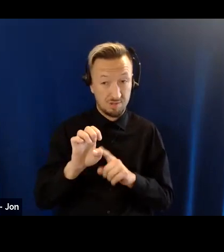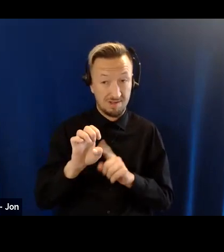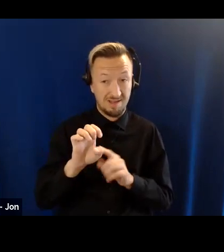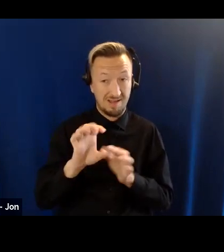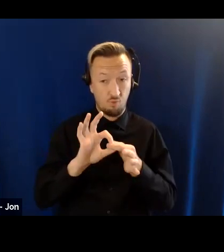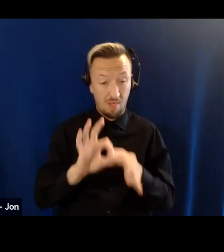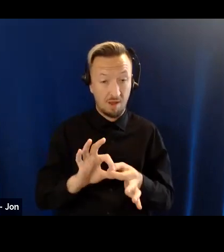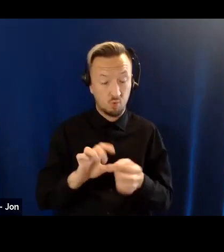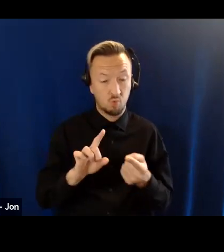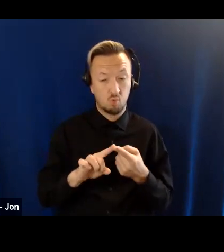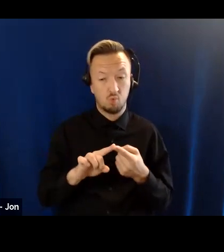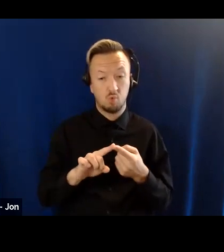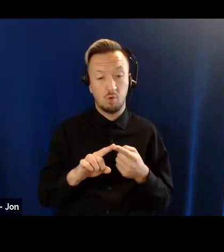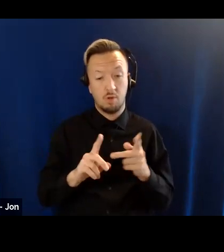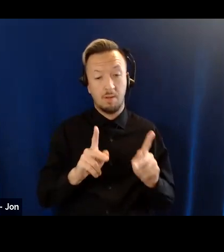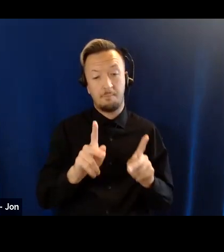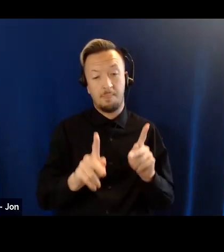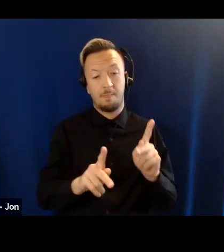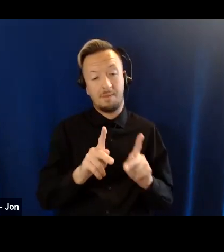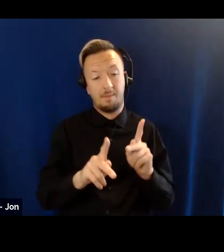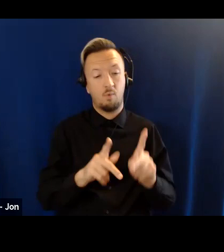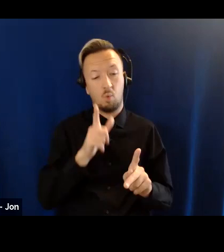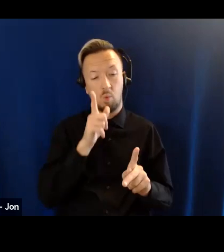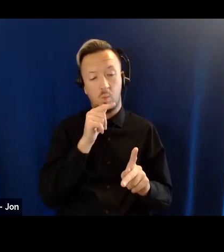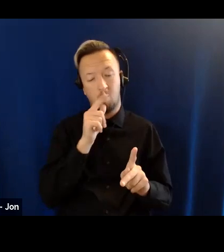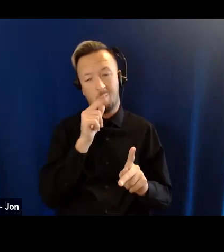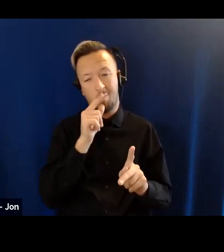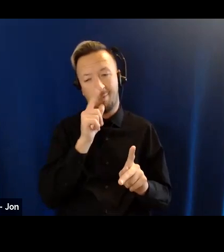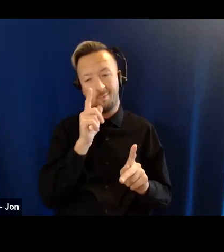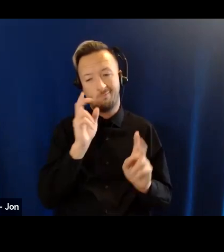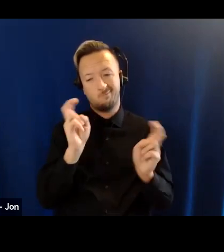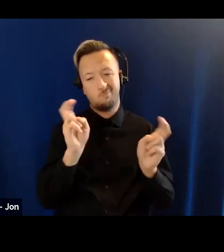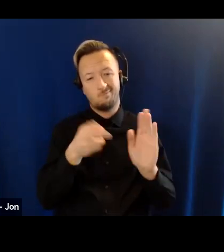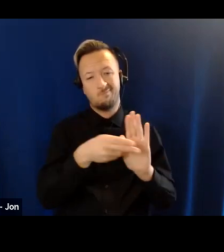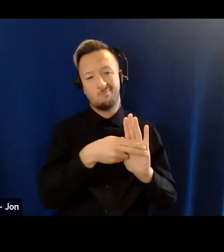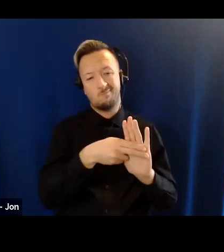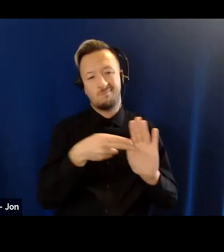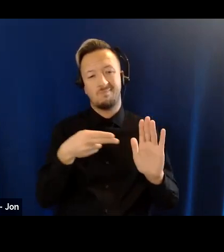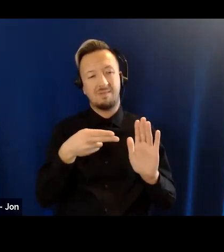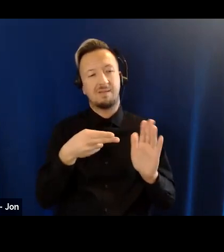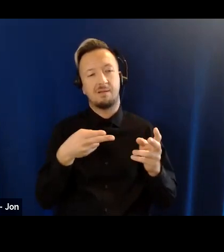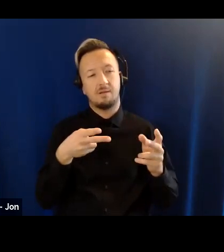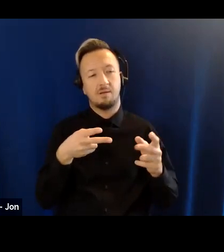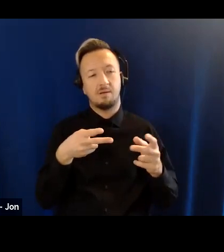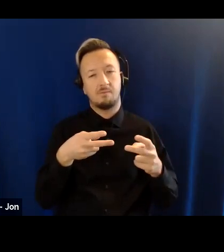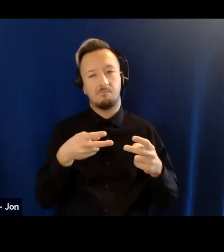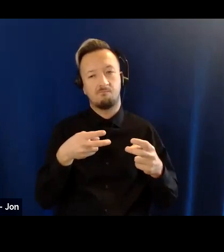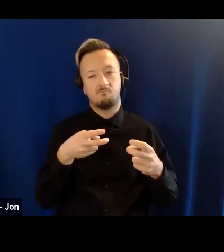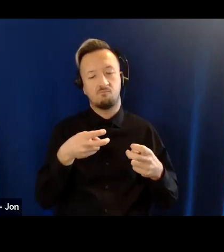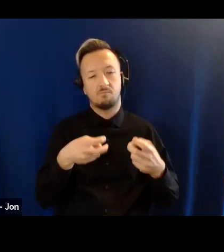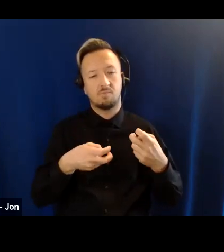associated with folks who are considered to be more difficult to serve,